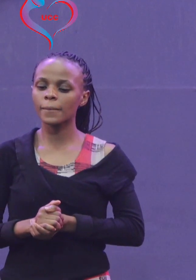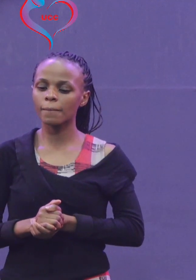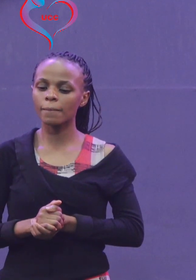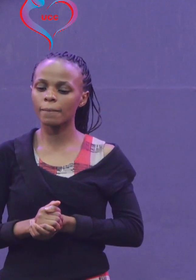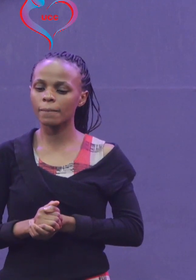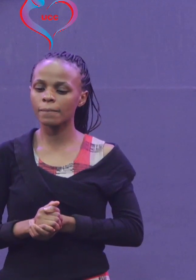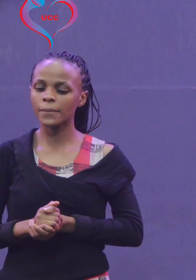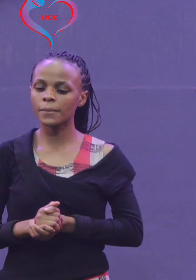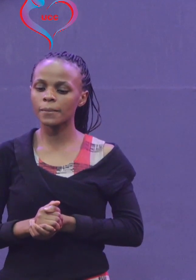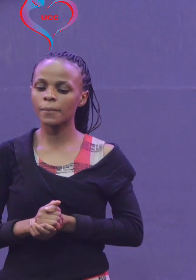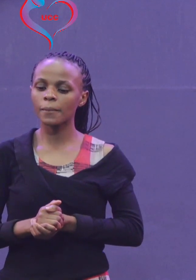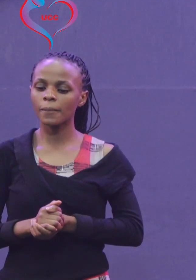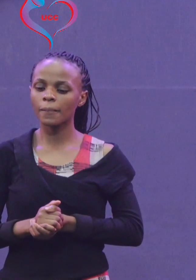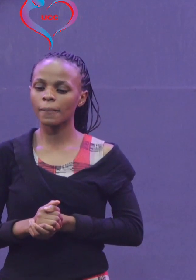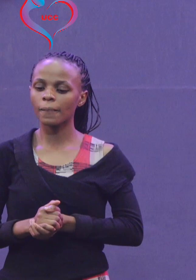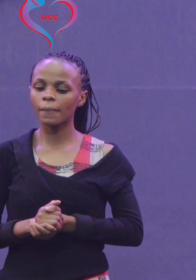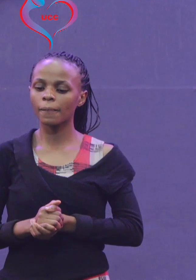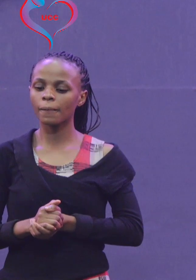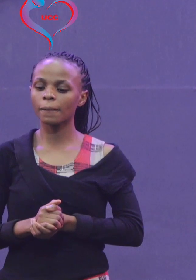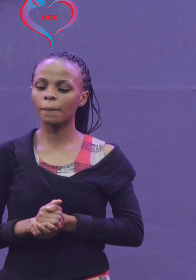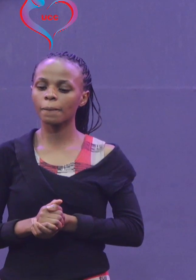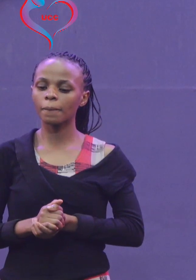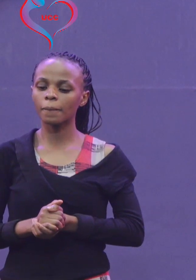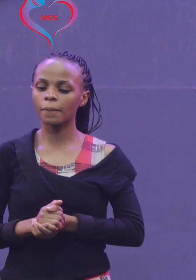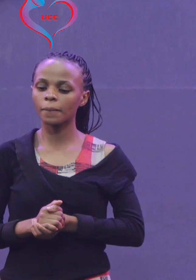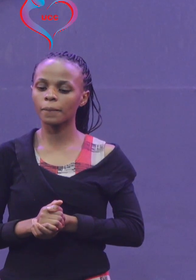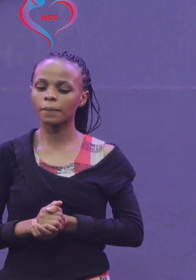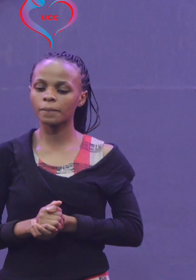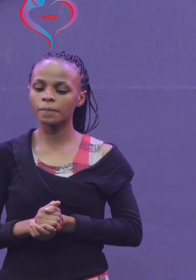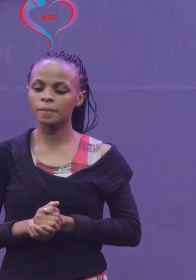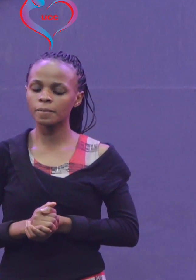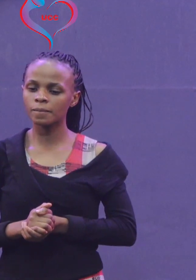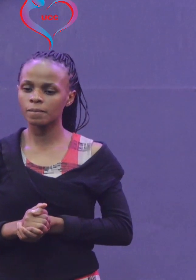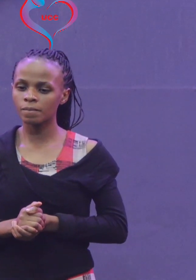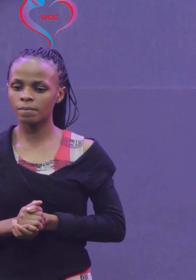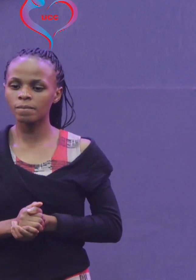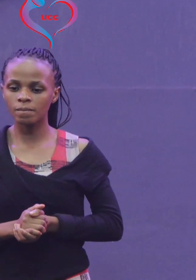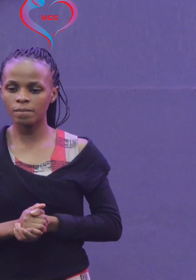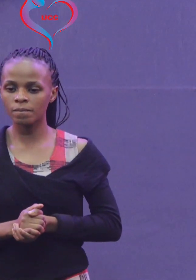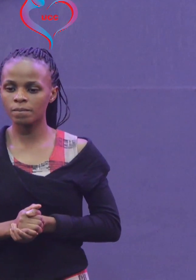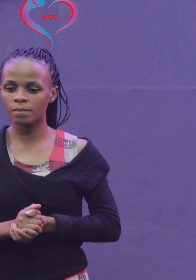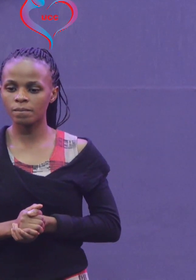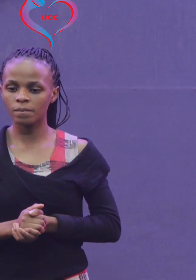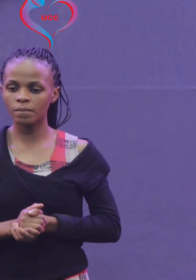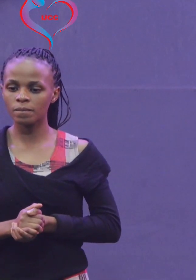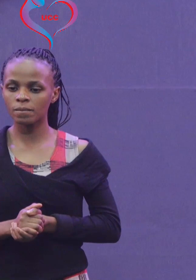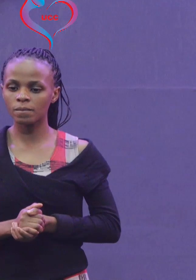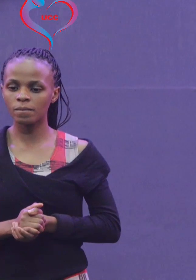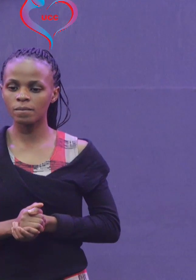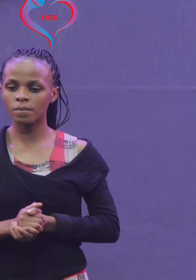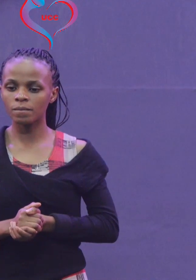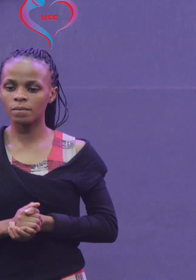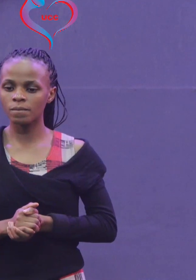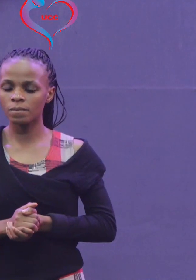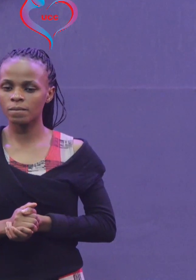temufaananyizibwa ng'emirembe gino, naye mukyusibwe ng'olw'okufuula amagezi gammwe amaggya, mulyoke